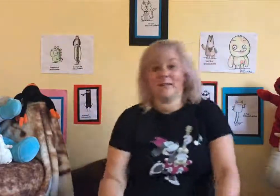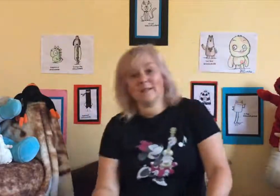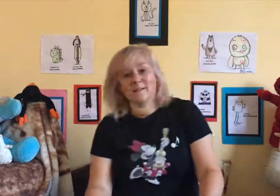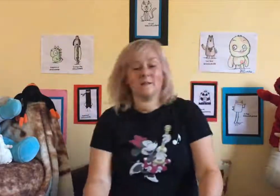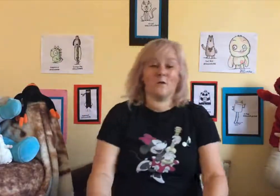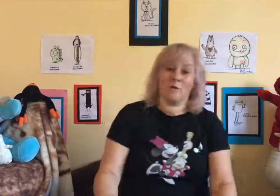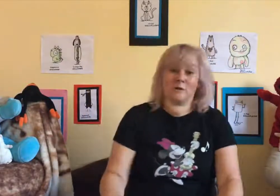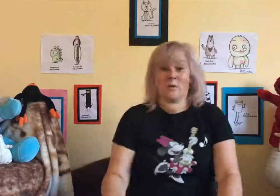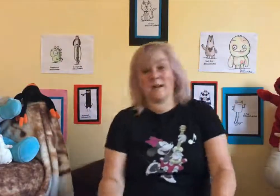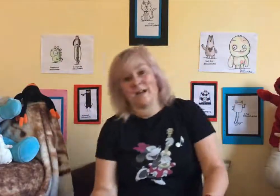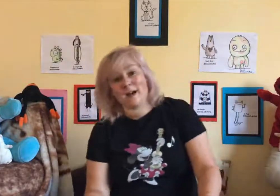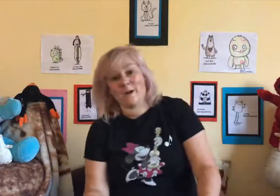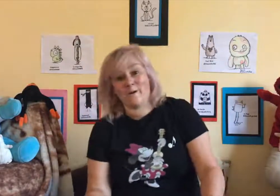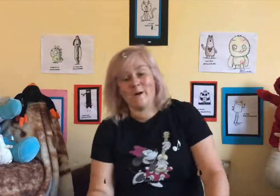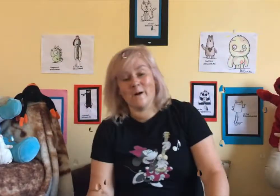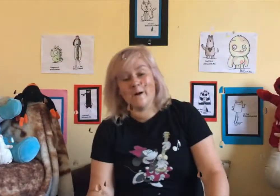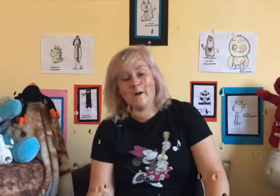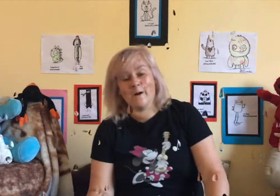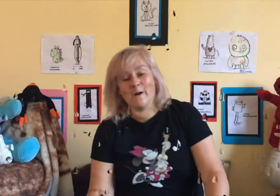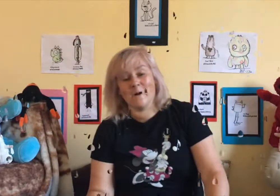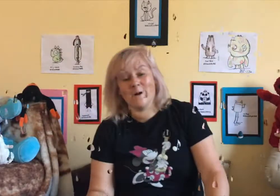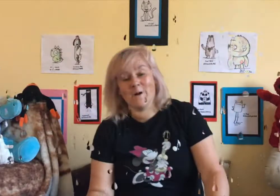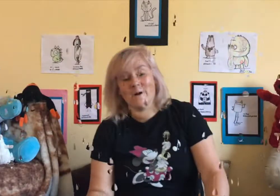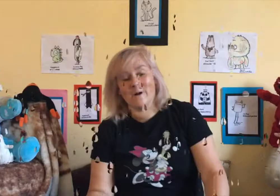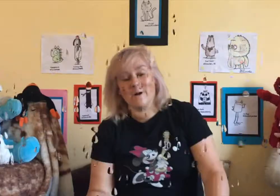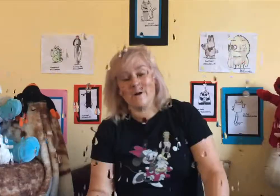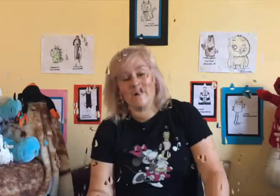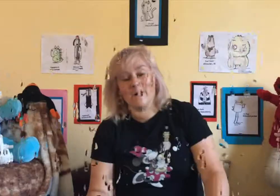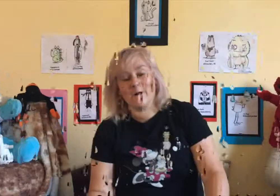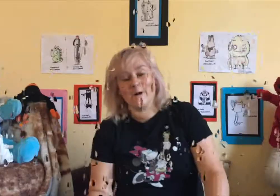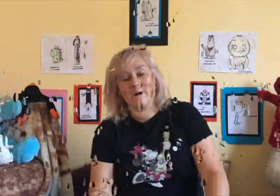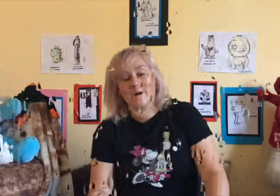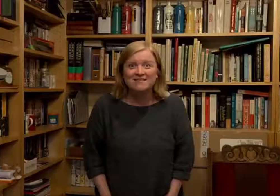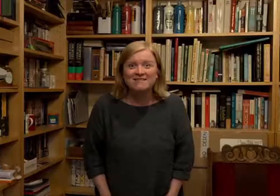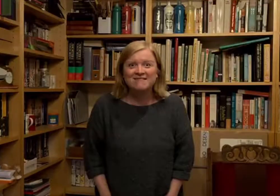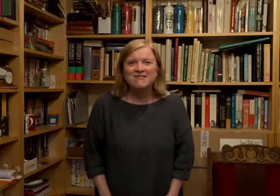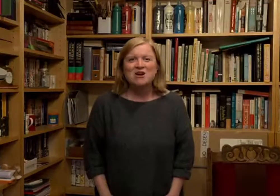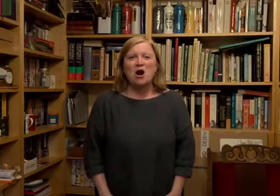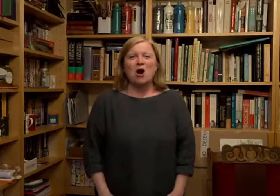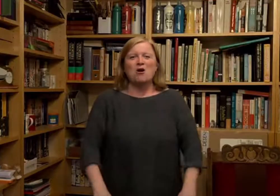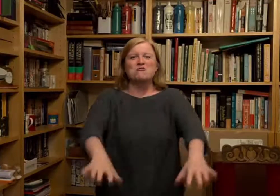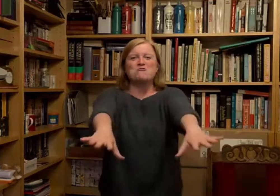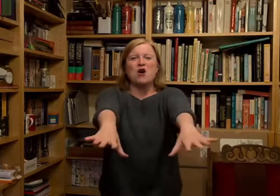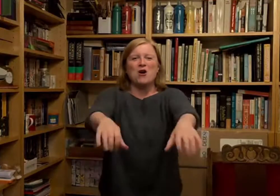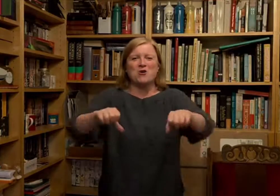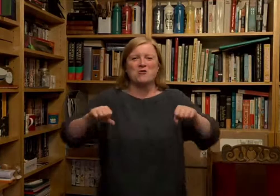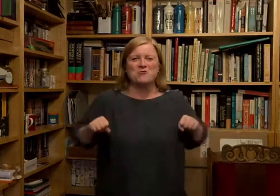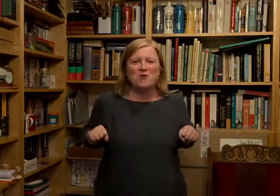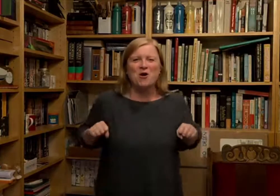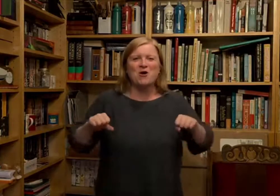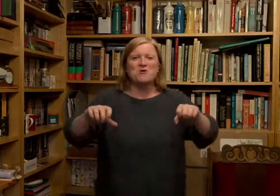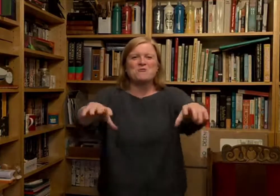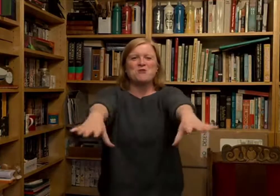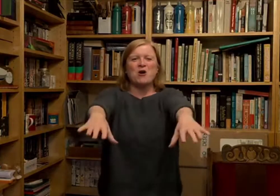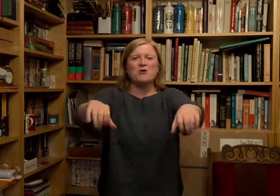into the water we go. row, row, row your